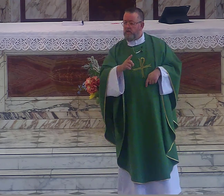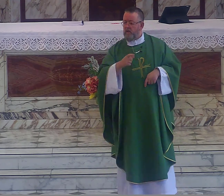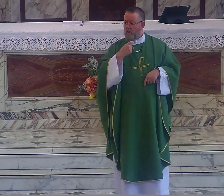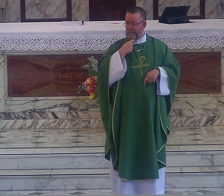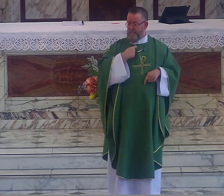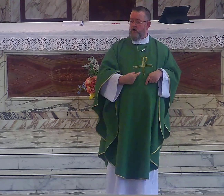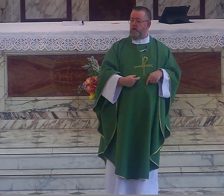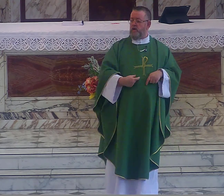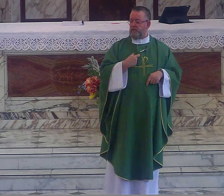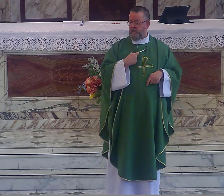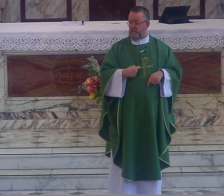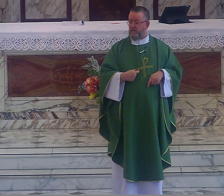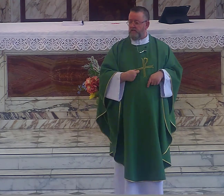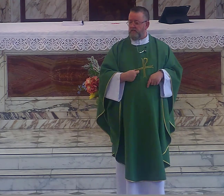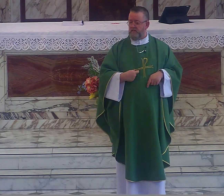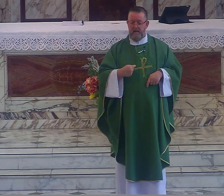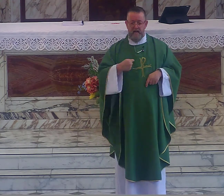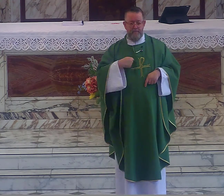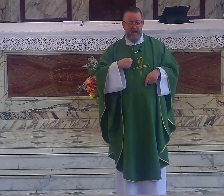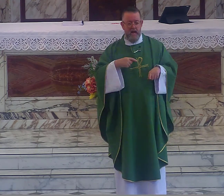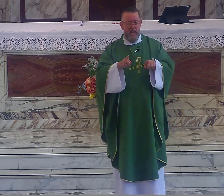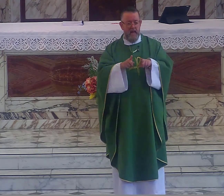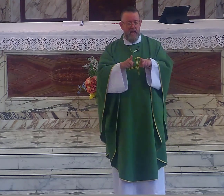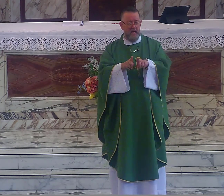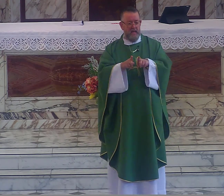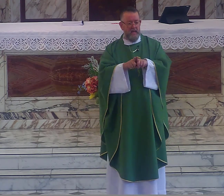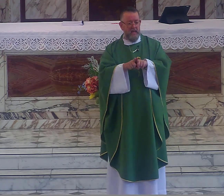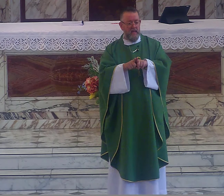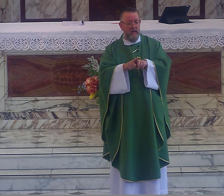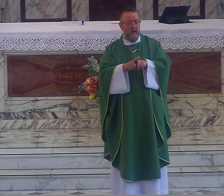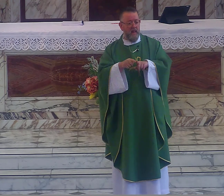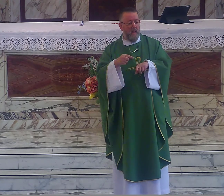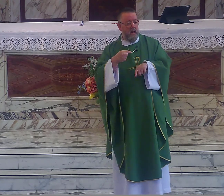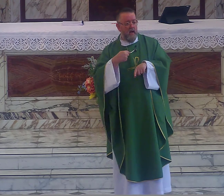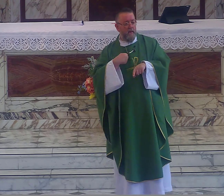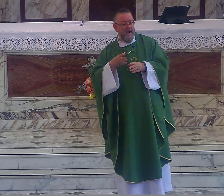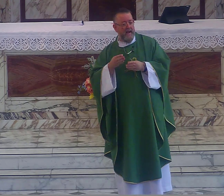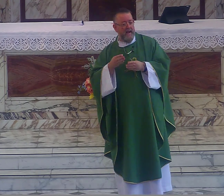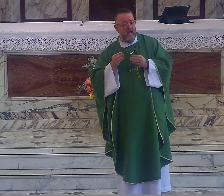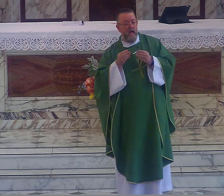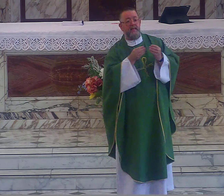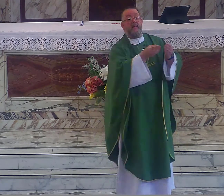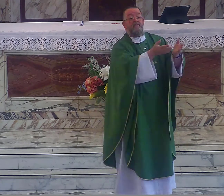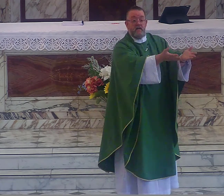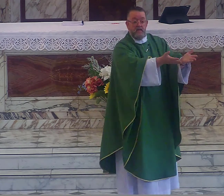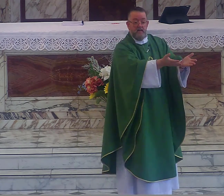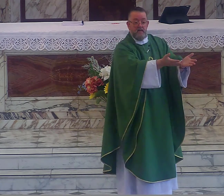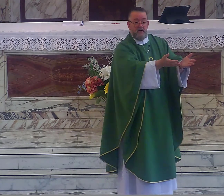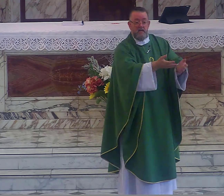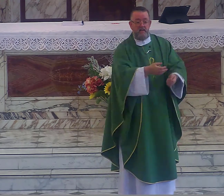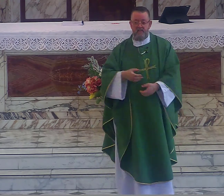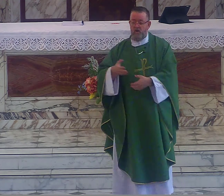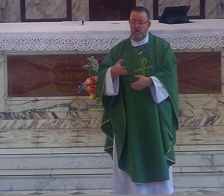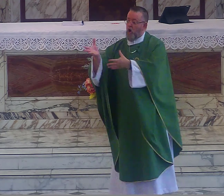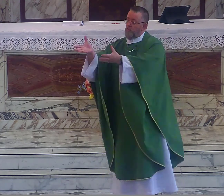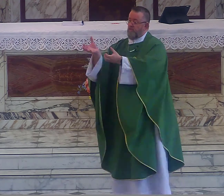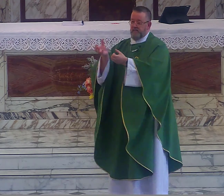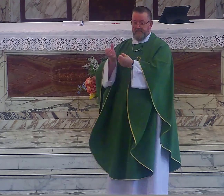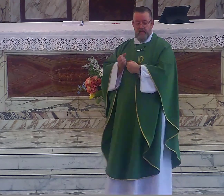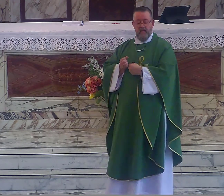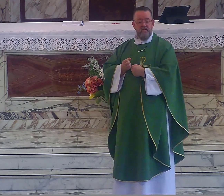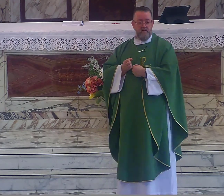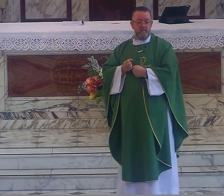what person am I like? Am I a giver